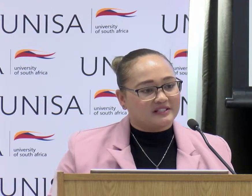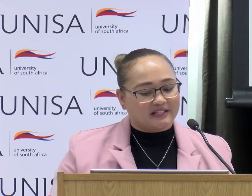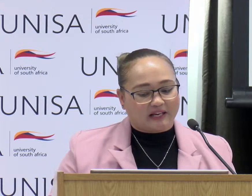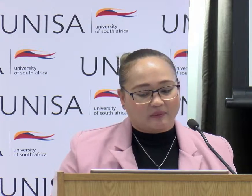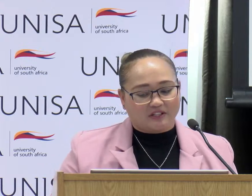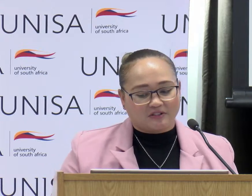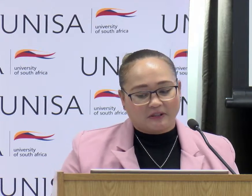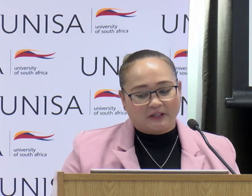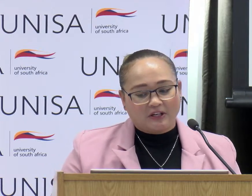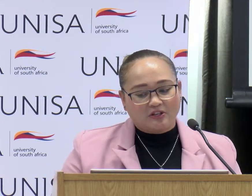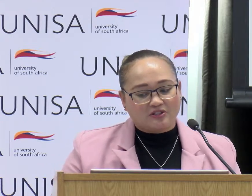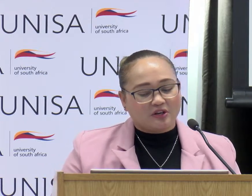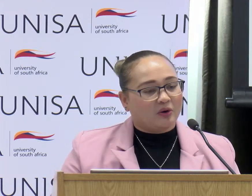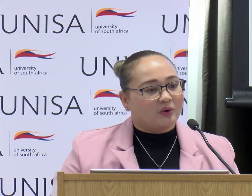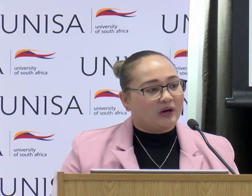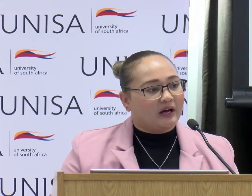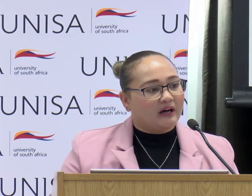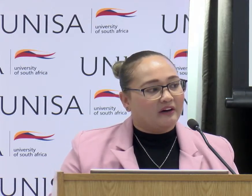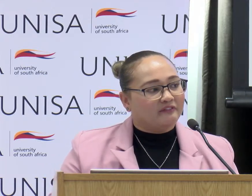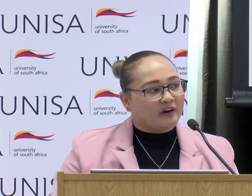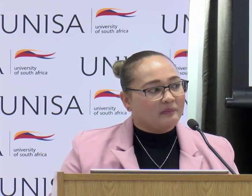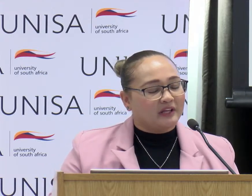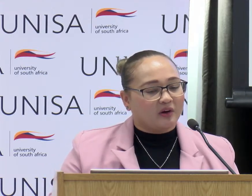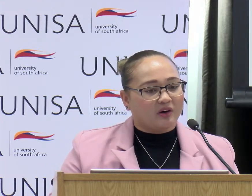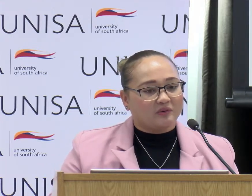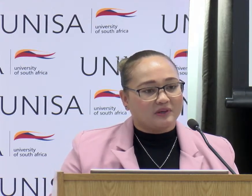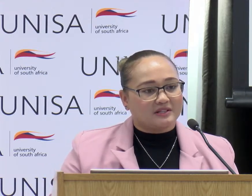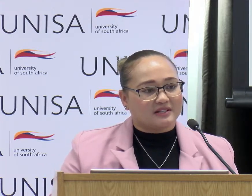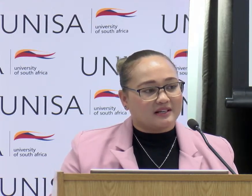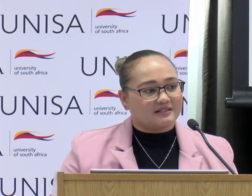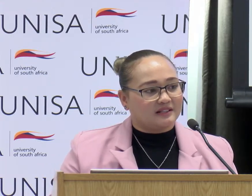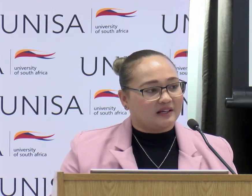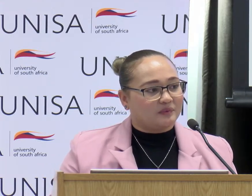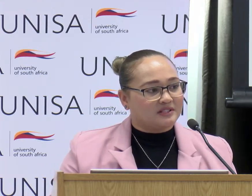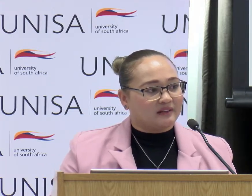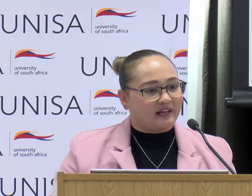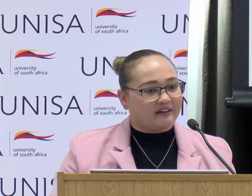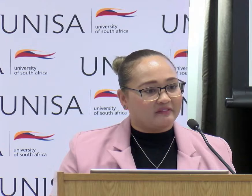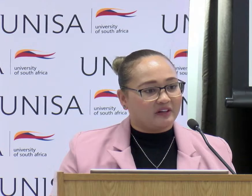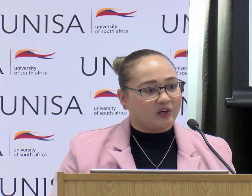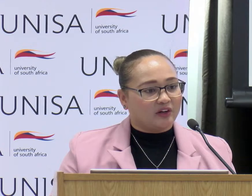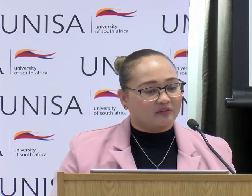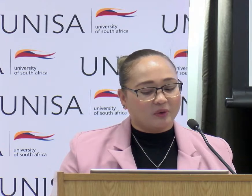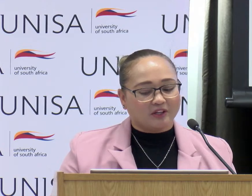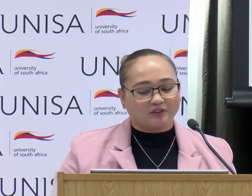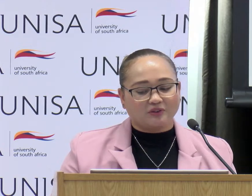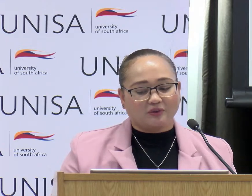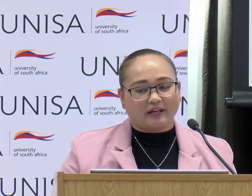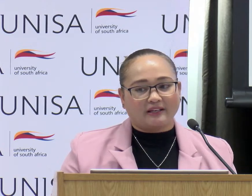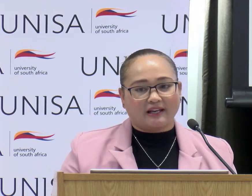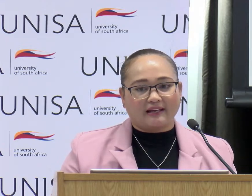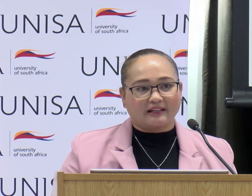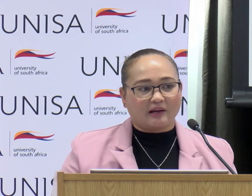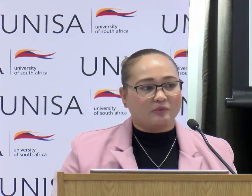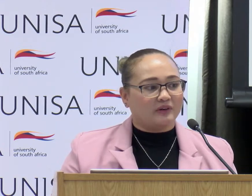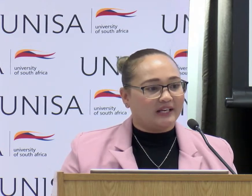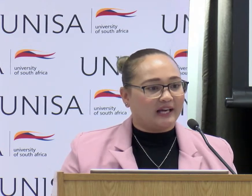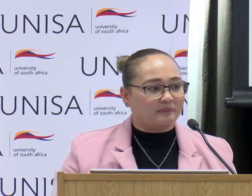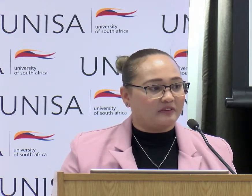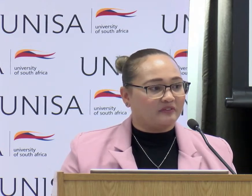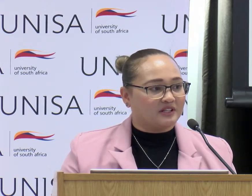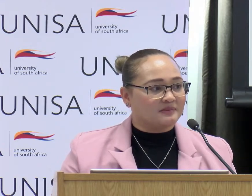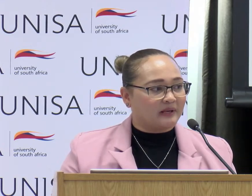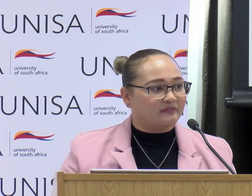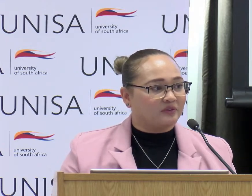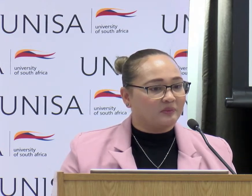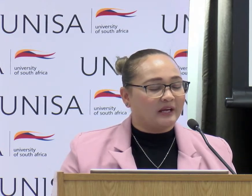of the first language. So from there onwards, I see that we still have a lot of work to do, and I'm really